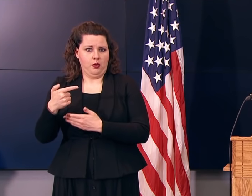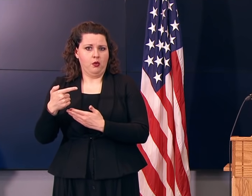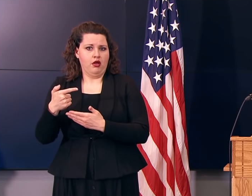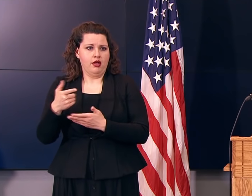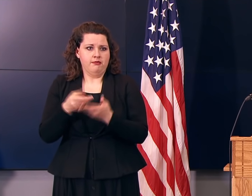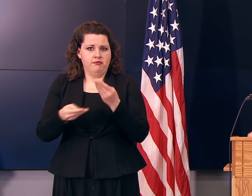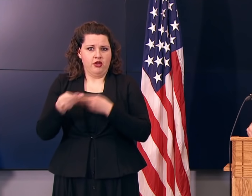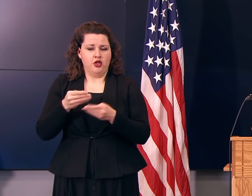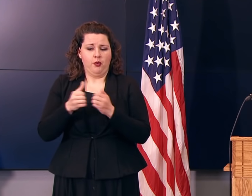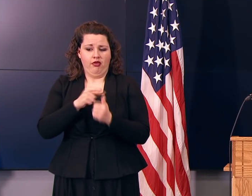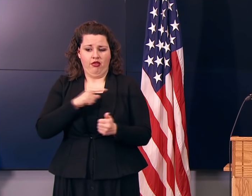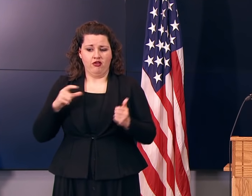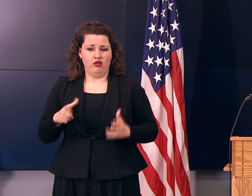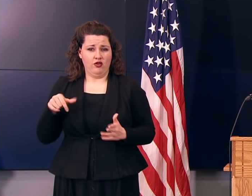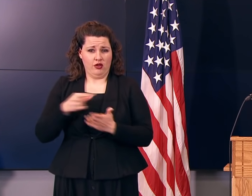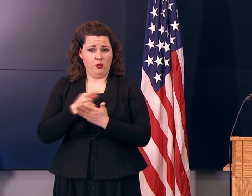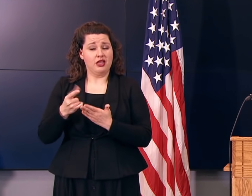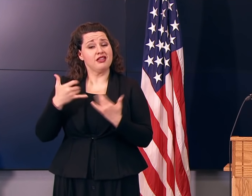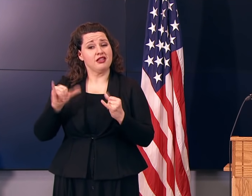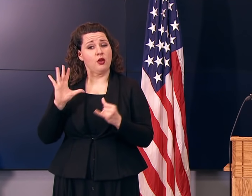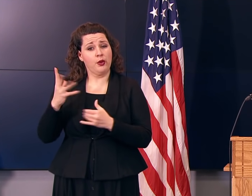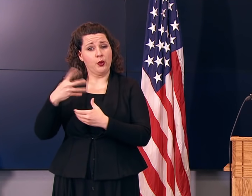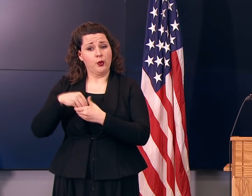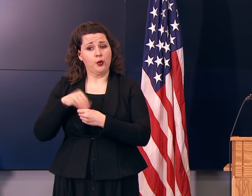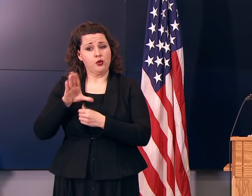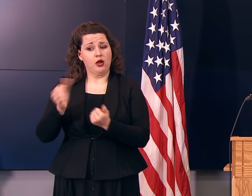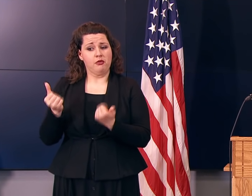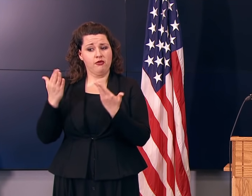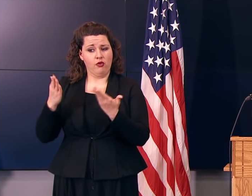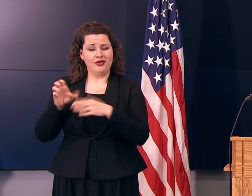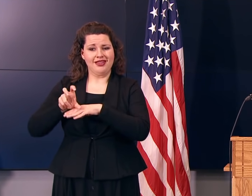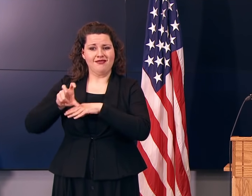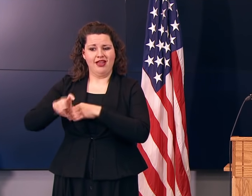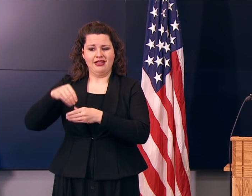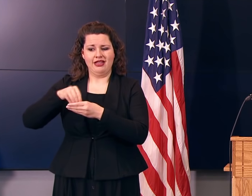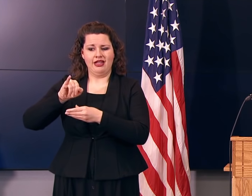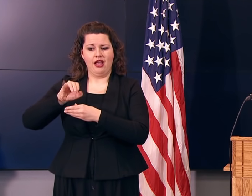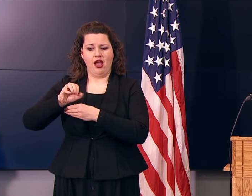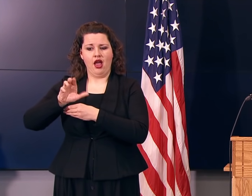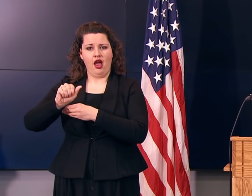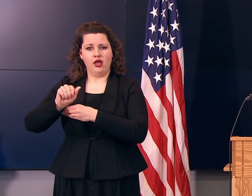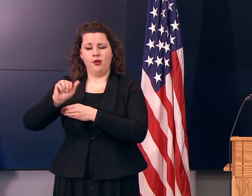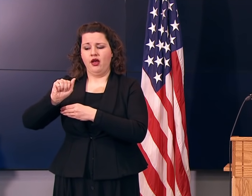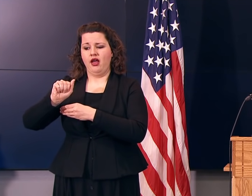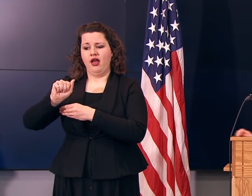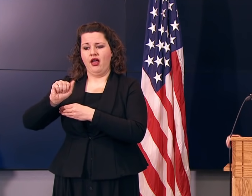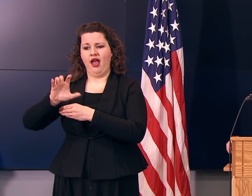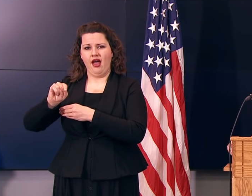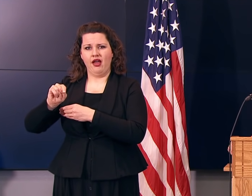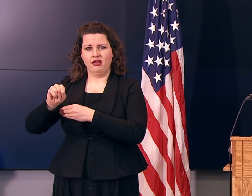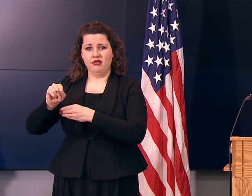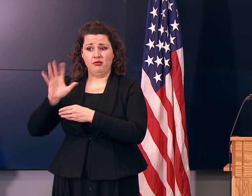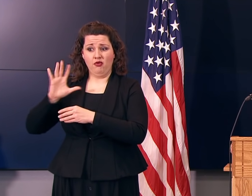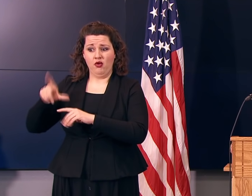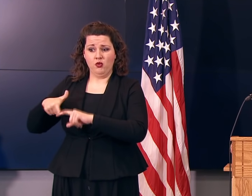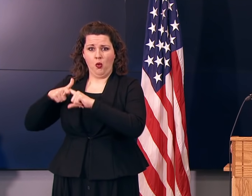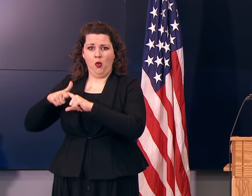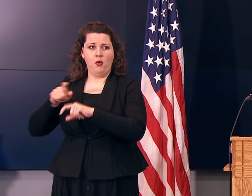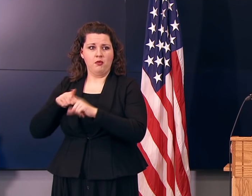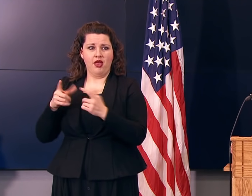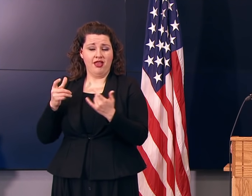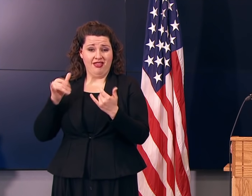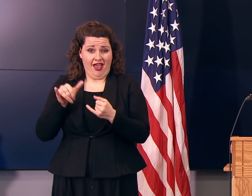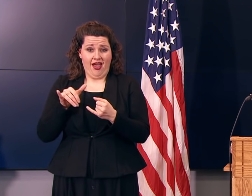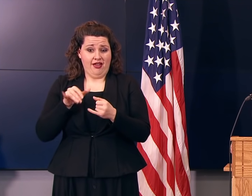week. Will that still include your proposed Invest in Iowa Act that you have put on hold, or has the global